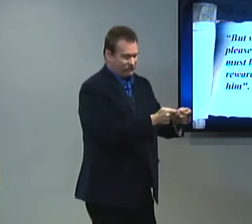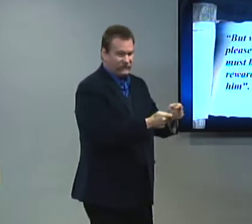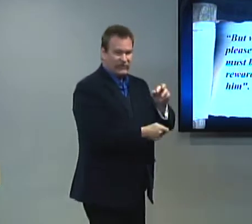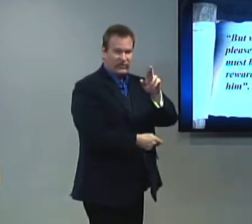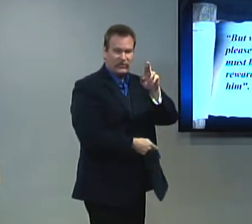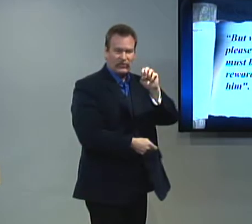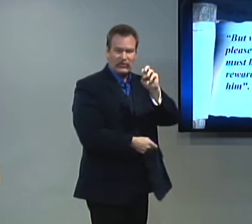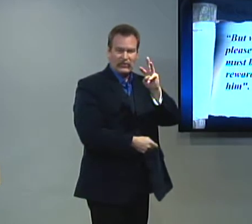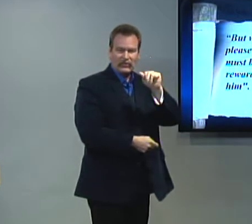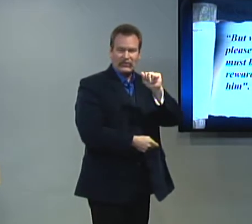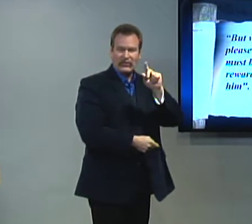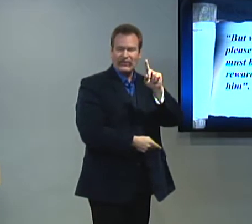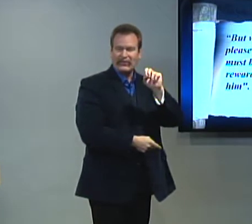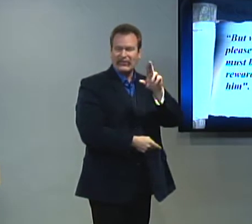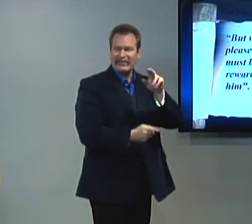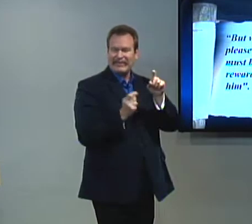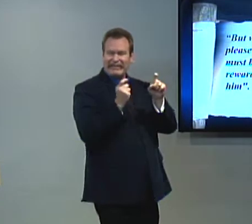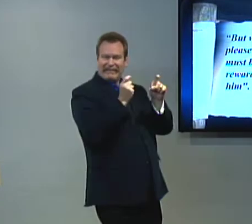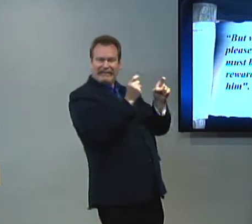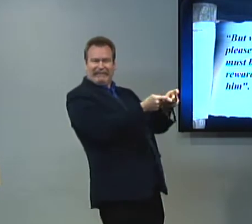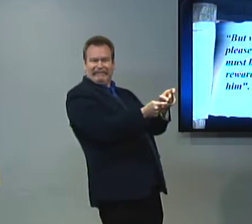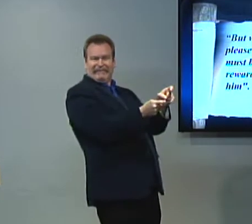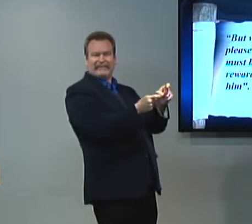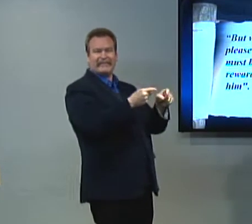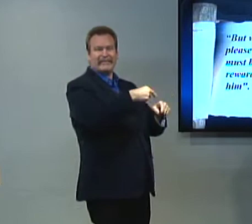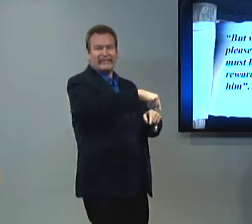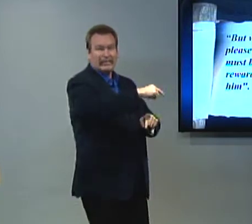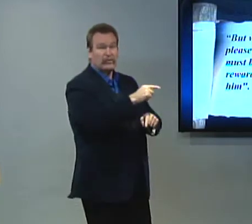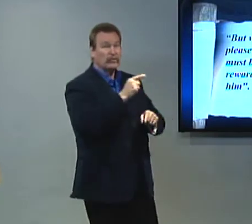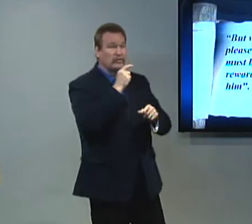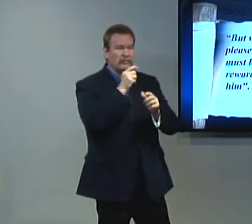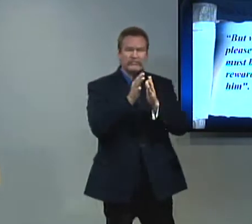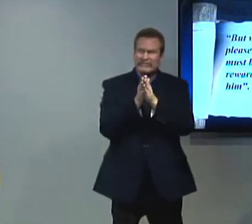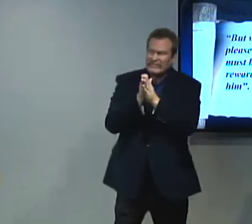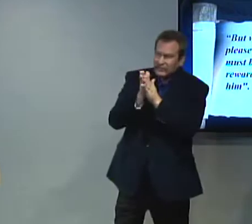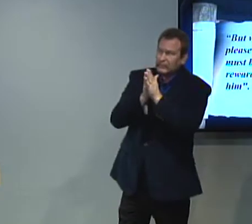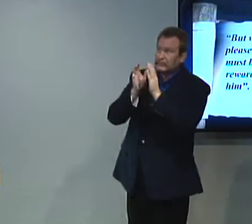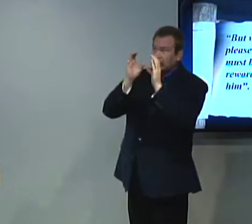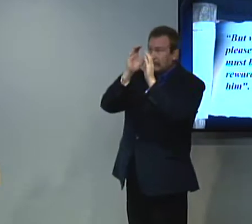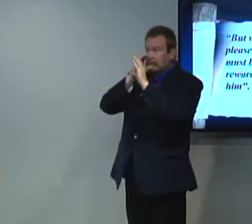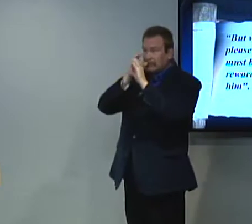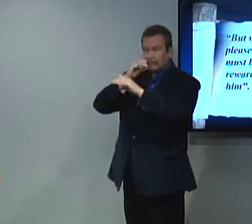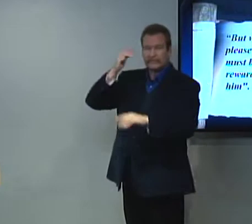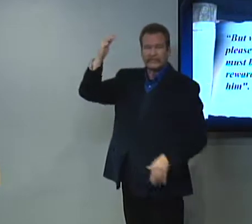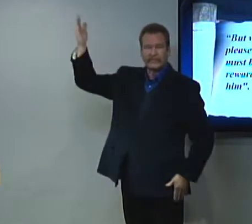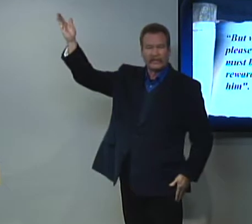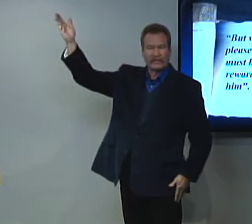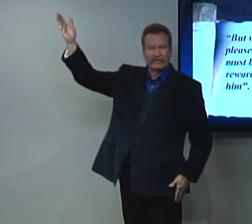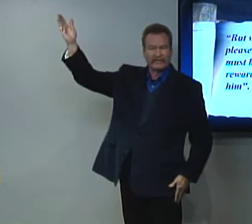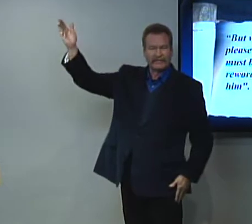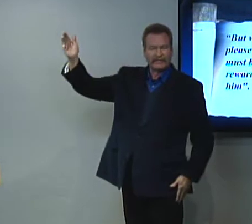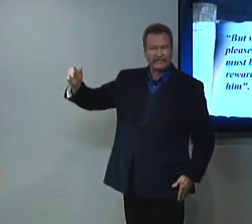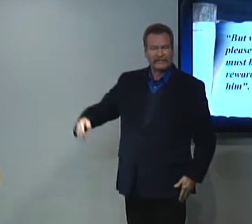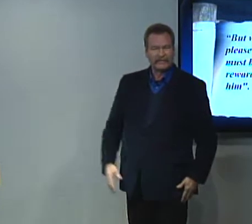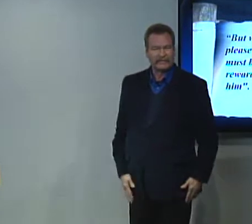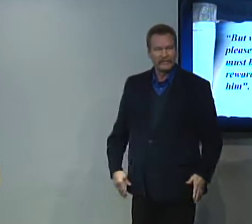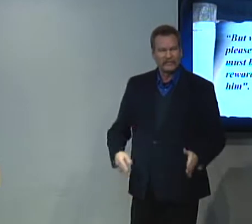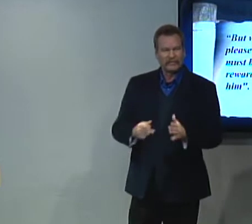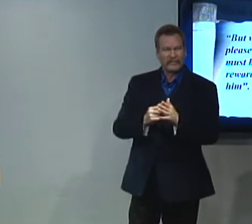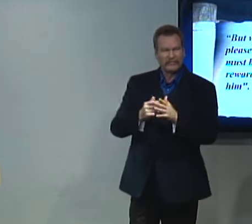is, and that he is a rewarder, that he gives to you, that he gives to those who